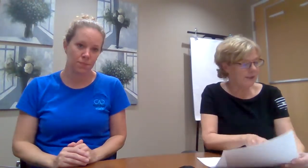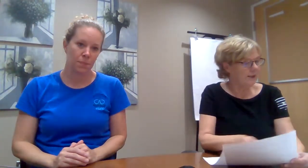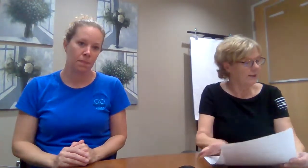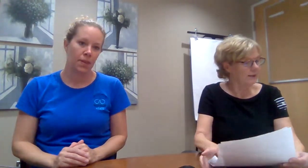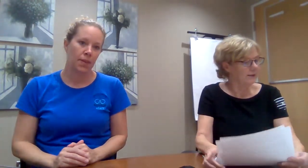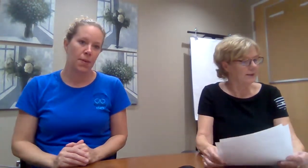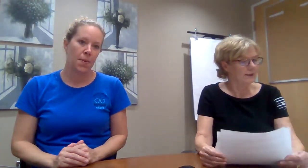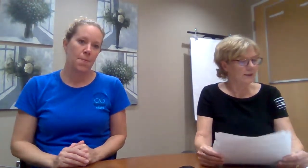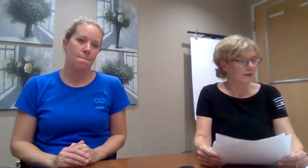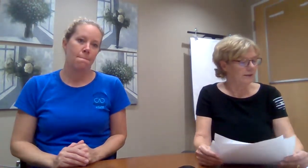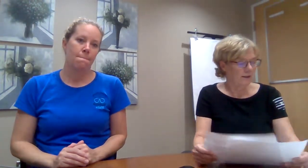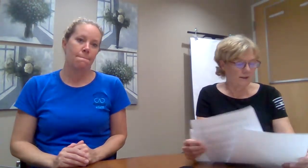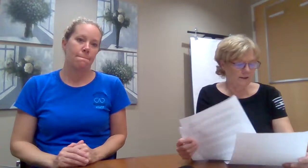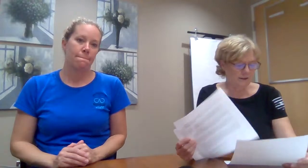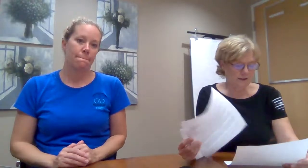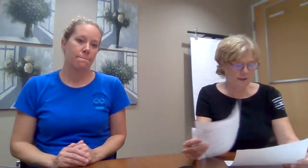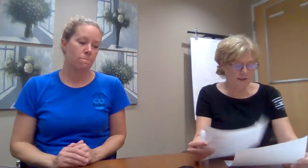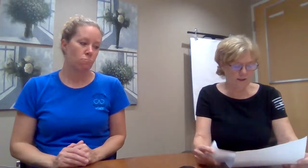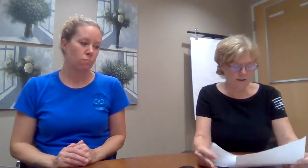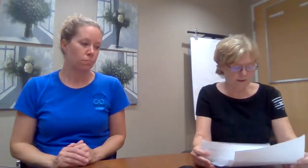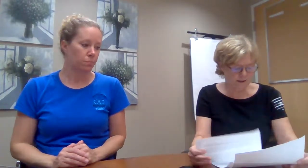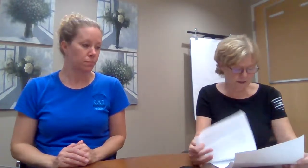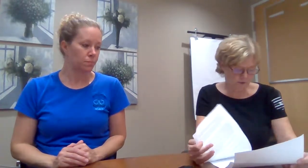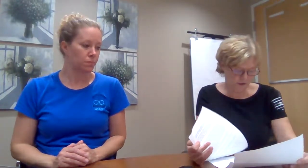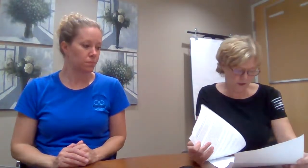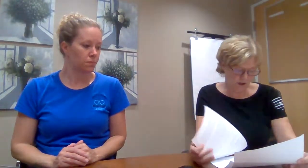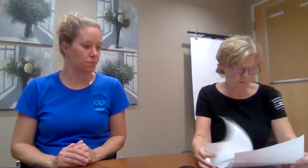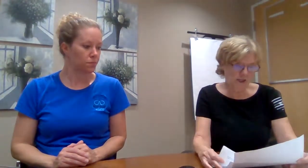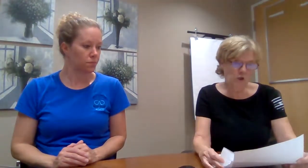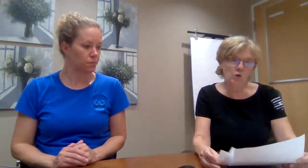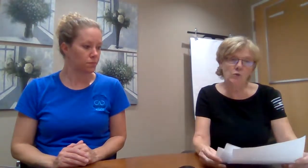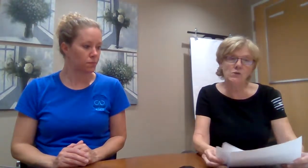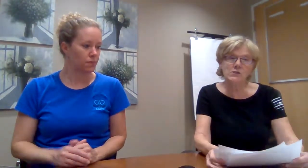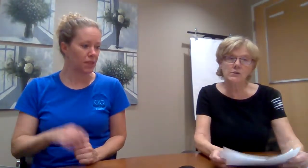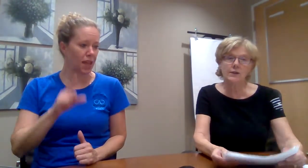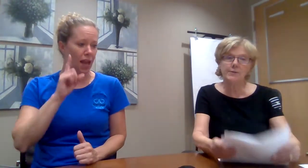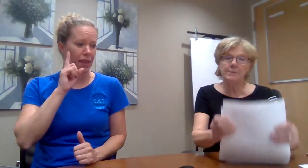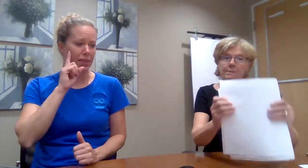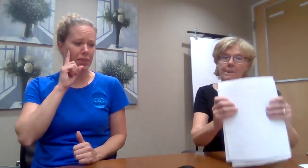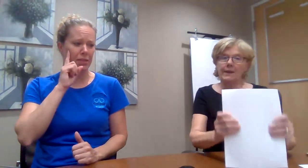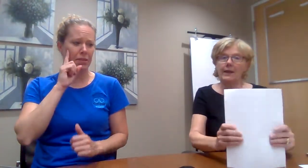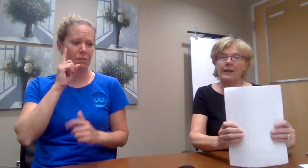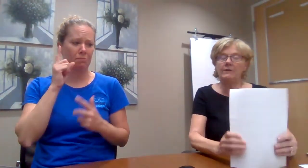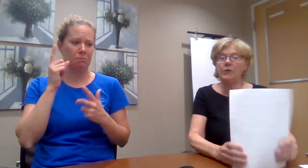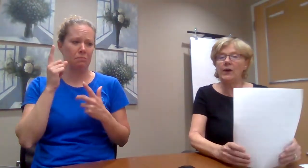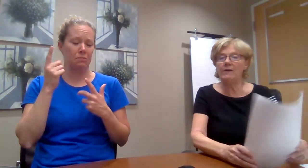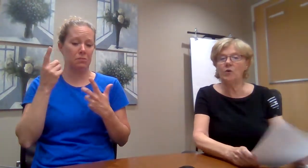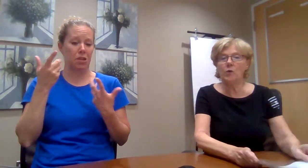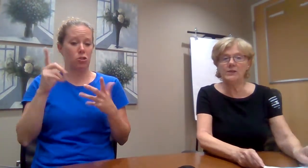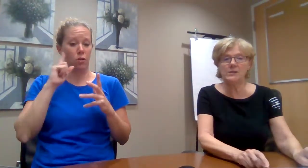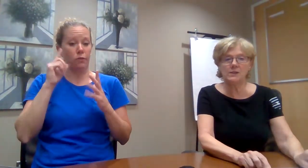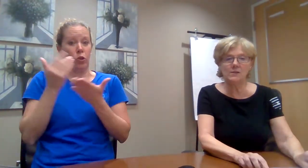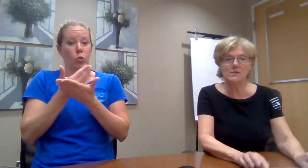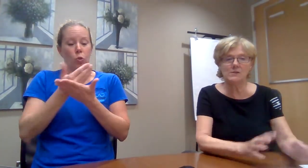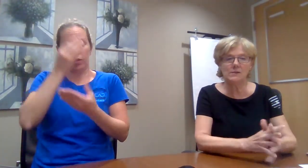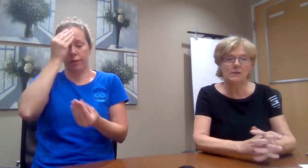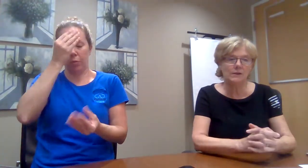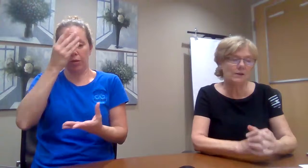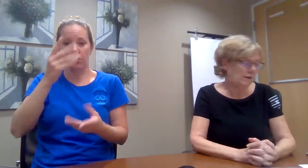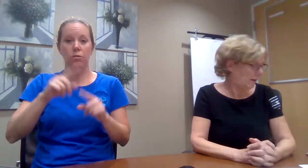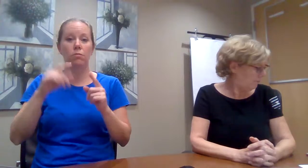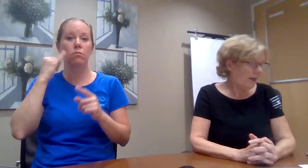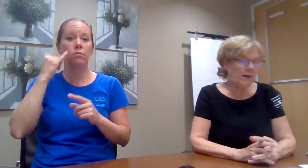So I think that was all my news. And if you have